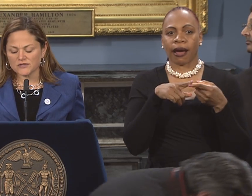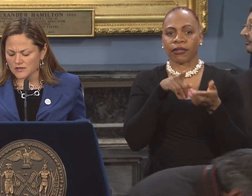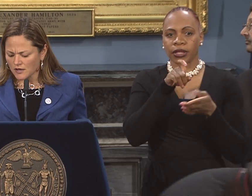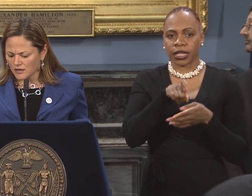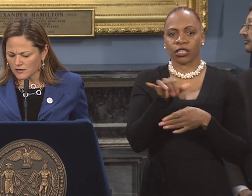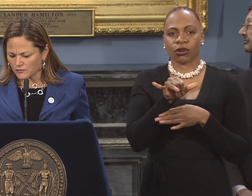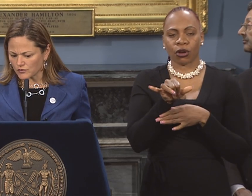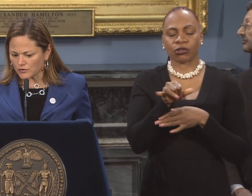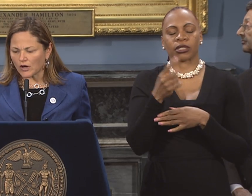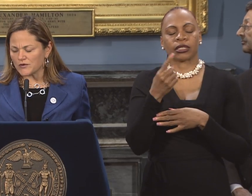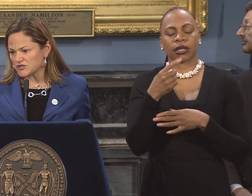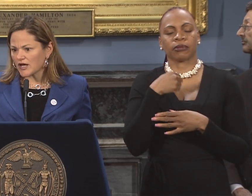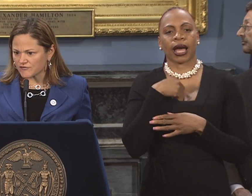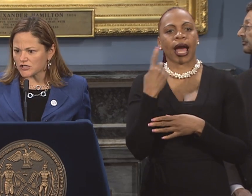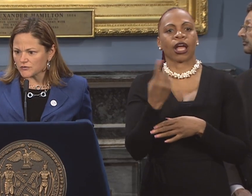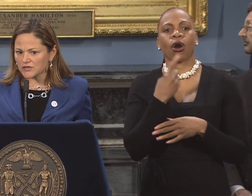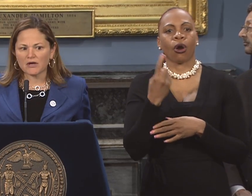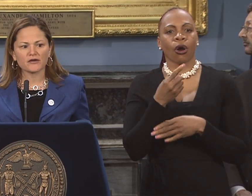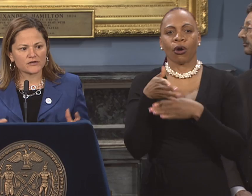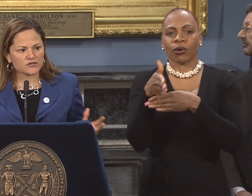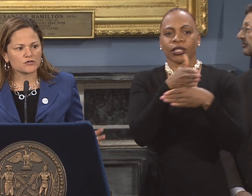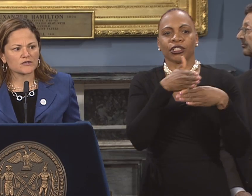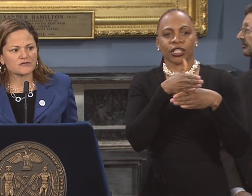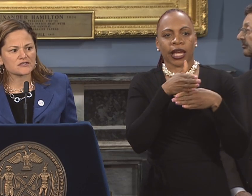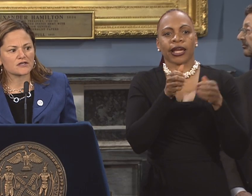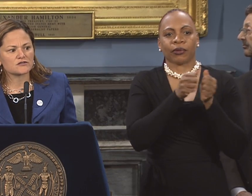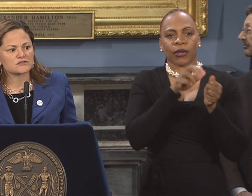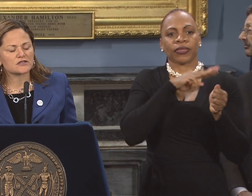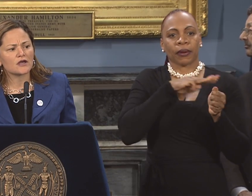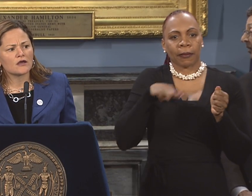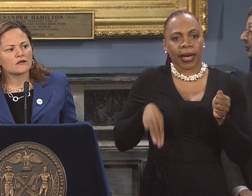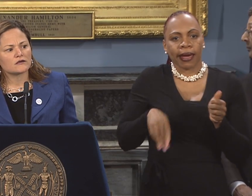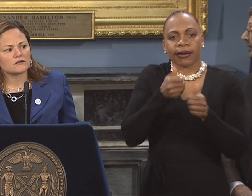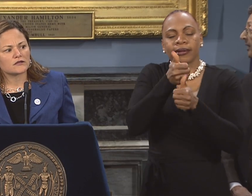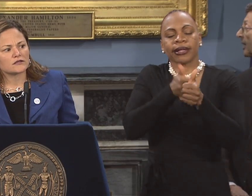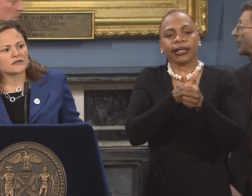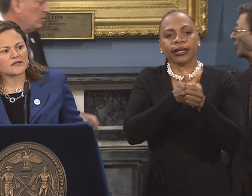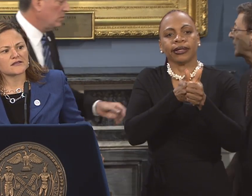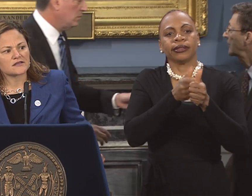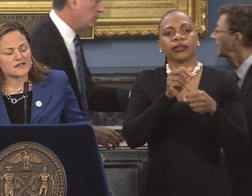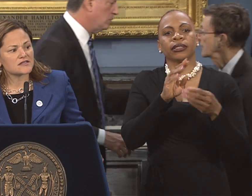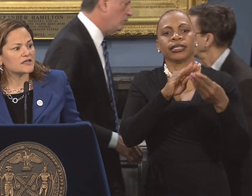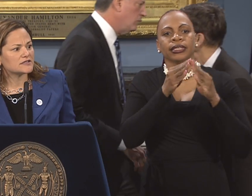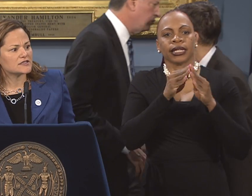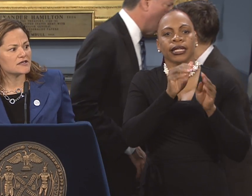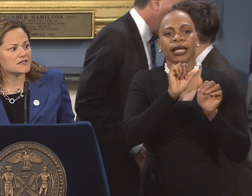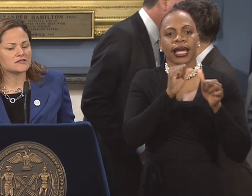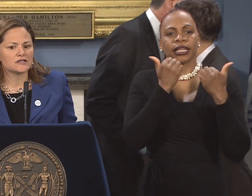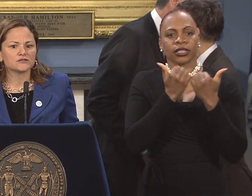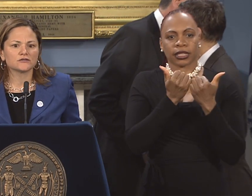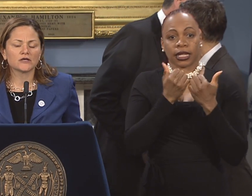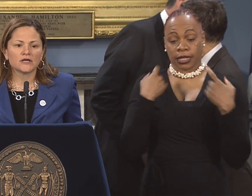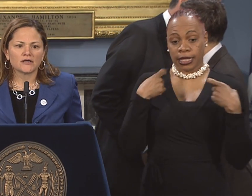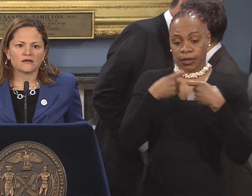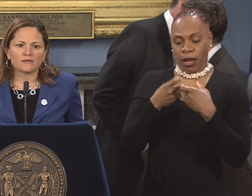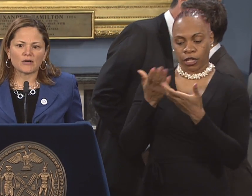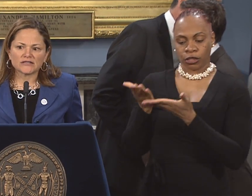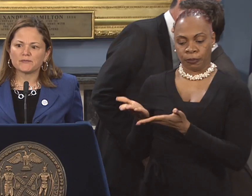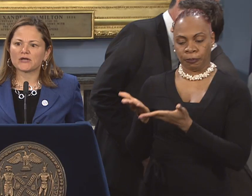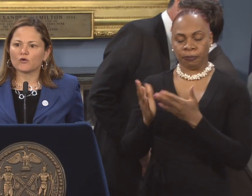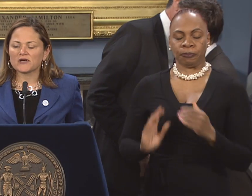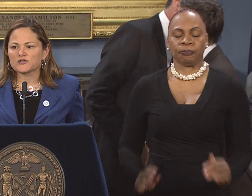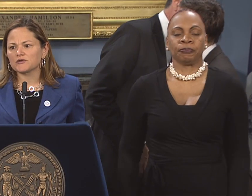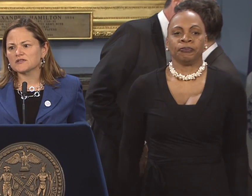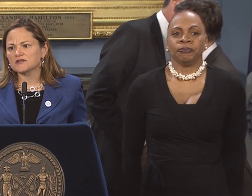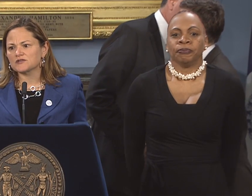that I always have shared with the mayor, and I share with every city agency. que sí en este distrito vamos a